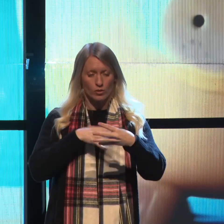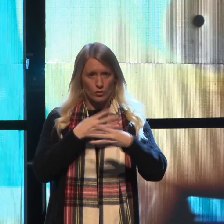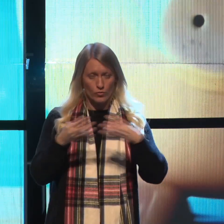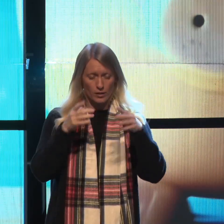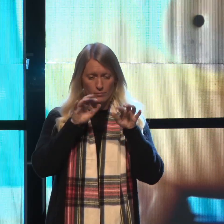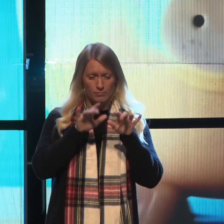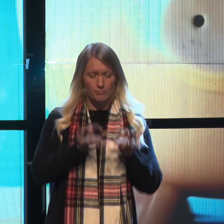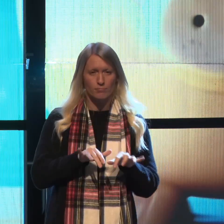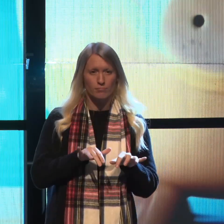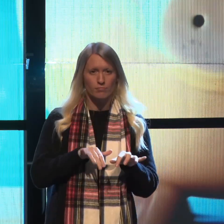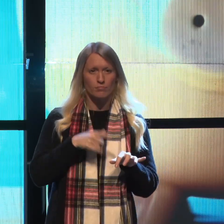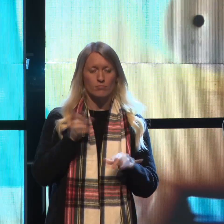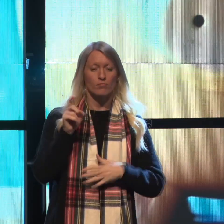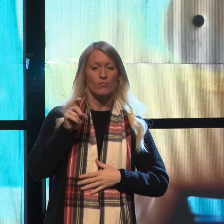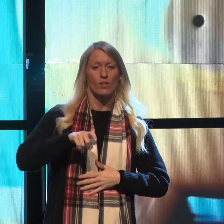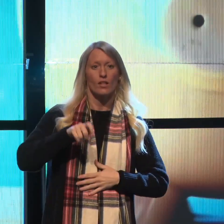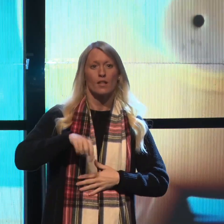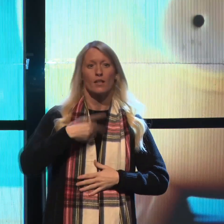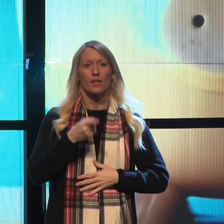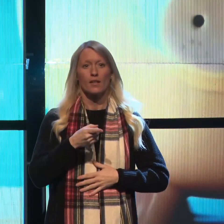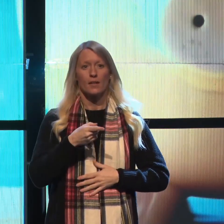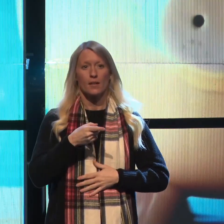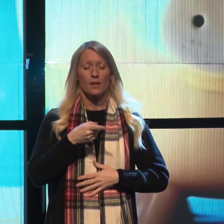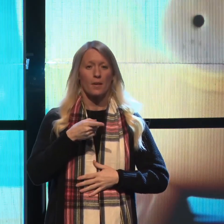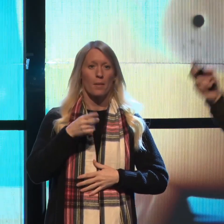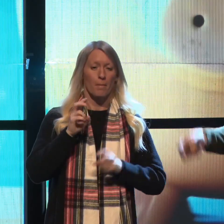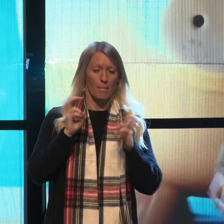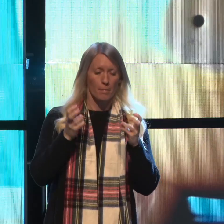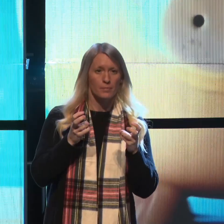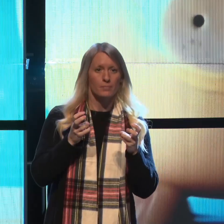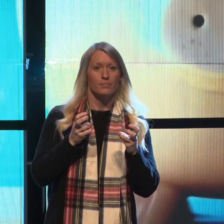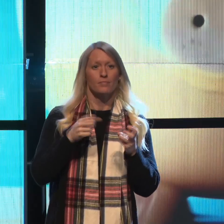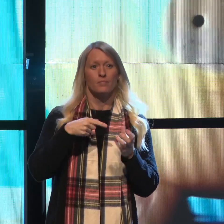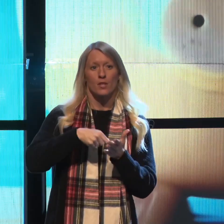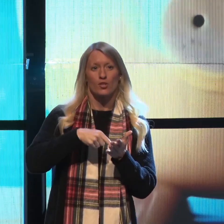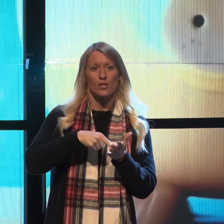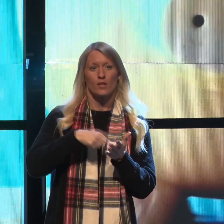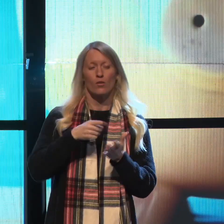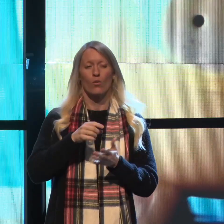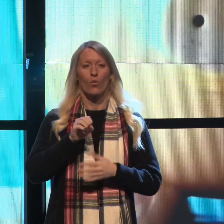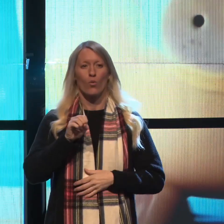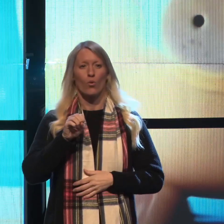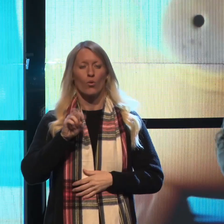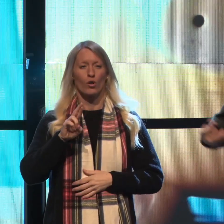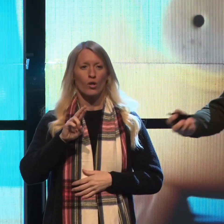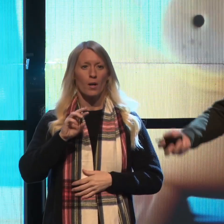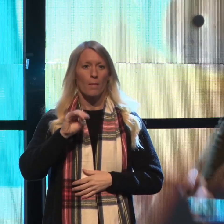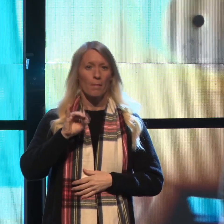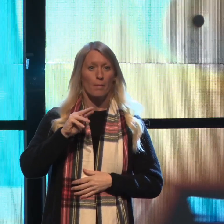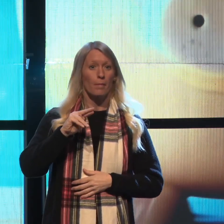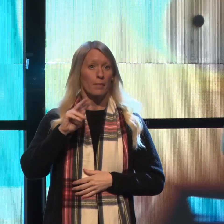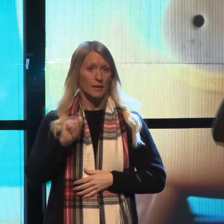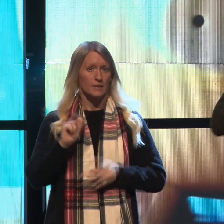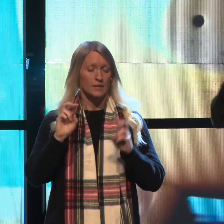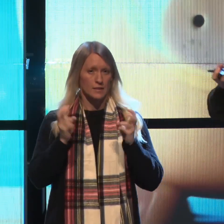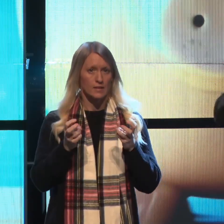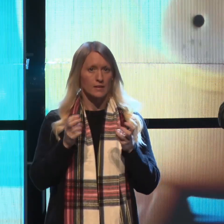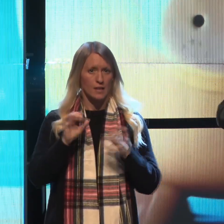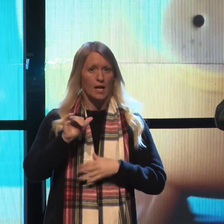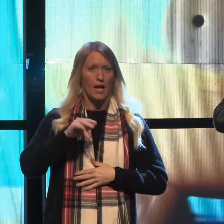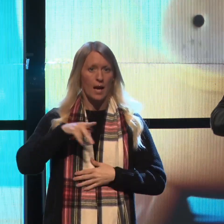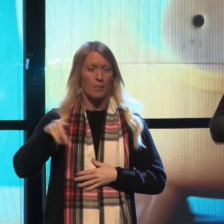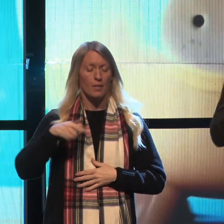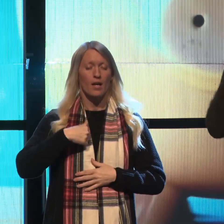like You Need a Budget or Mint, right? Use some of those things. I would recommend not using Dave Ramsey, but that's just